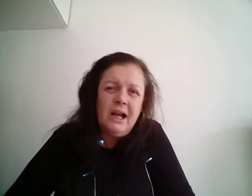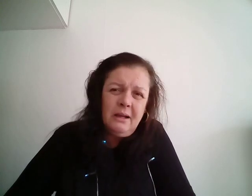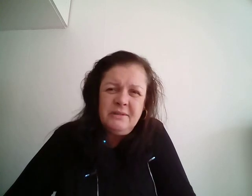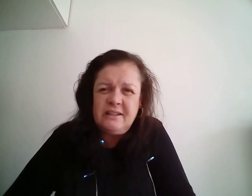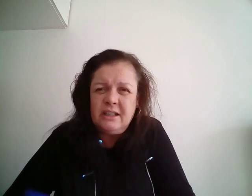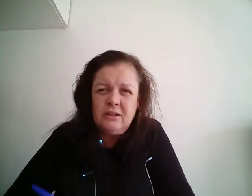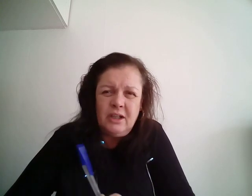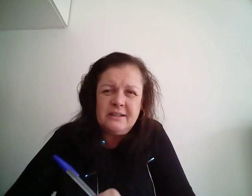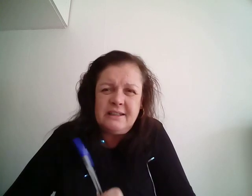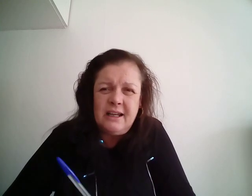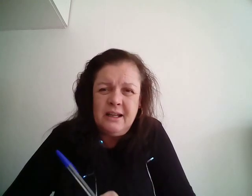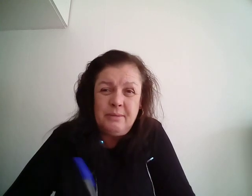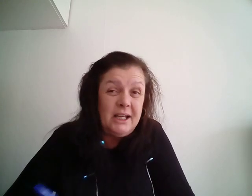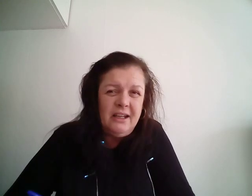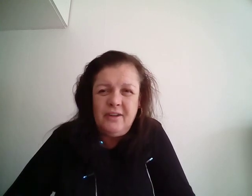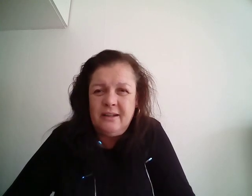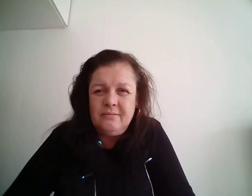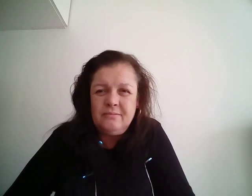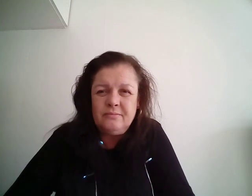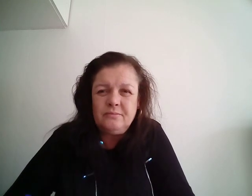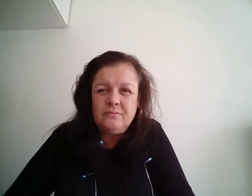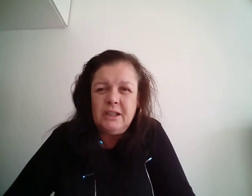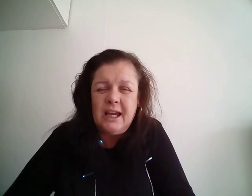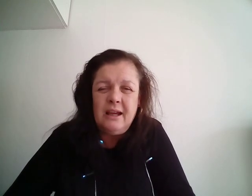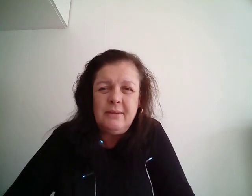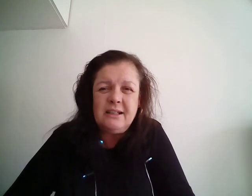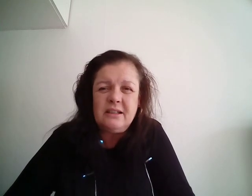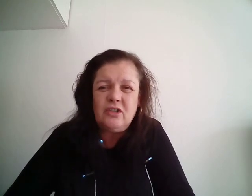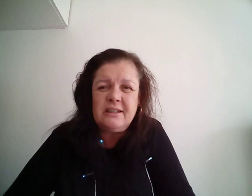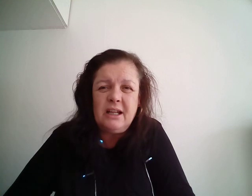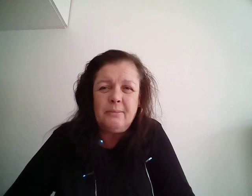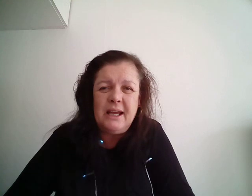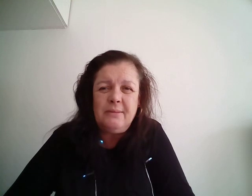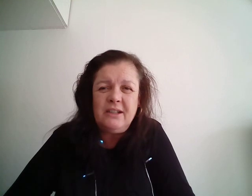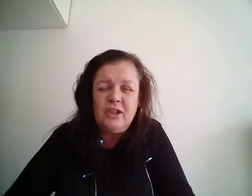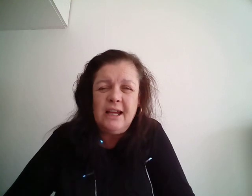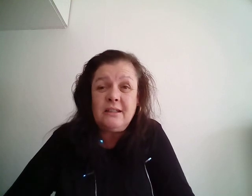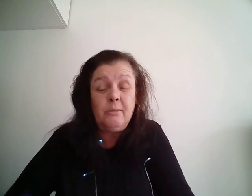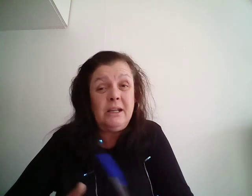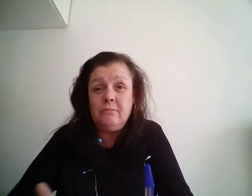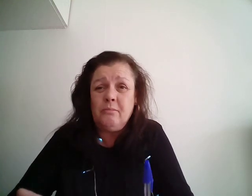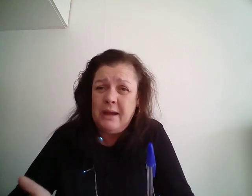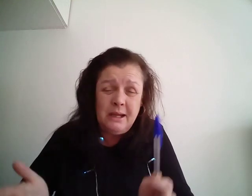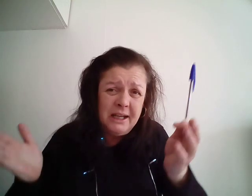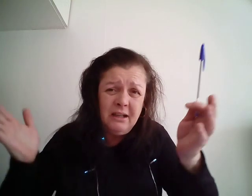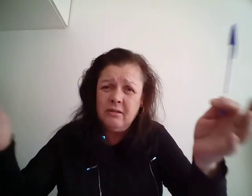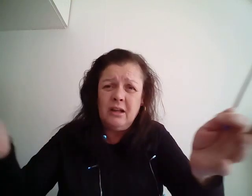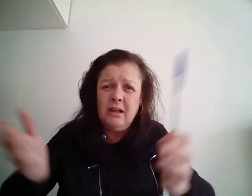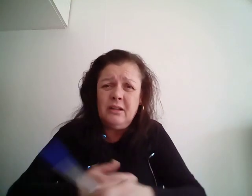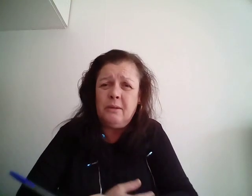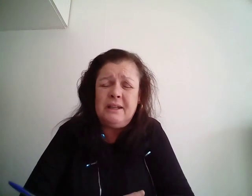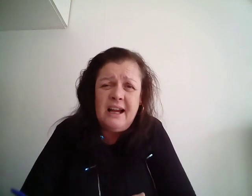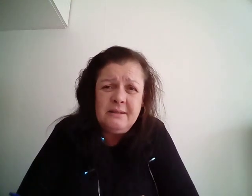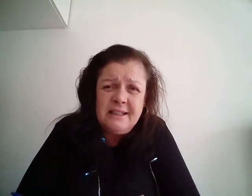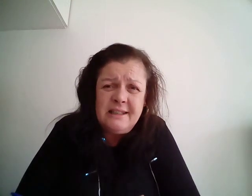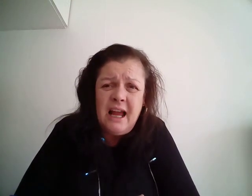I'm still not believing, okay, my delicious little babies, yes. I mean, maybe there'll be thousands out